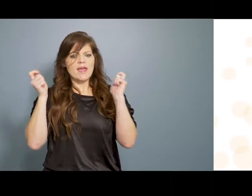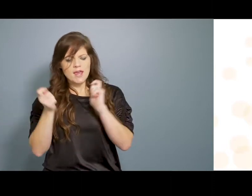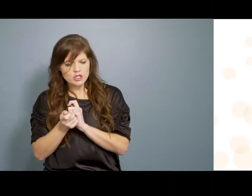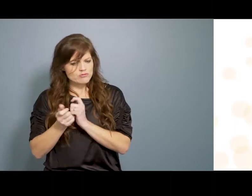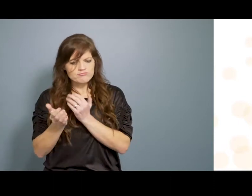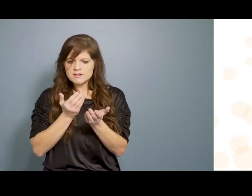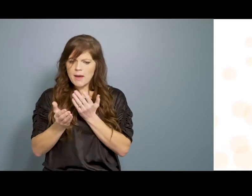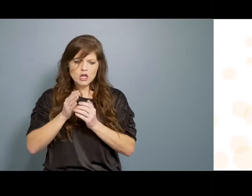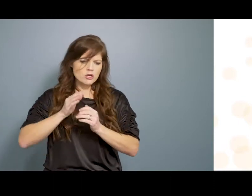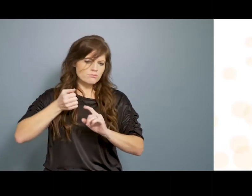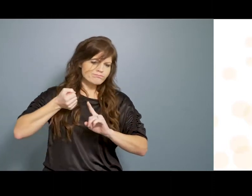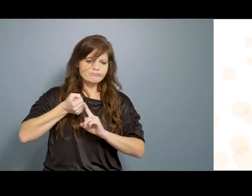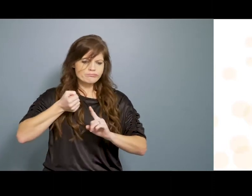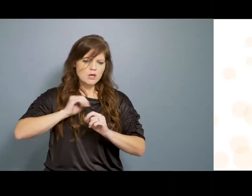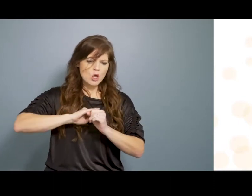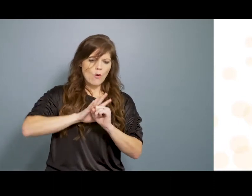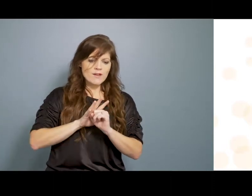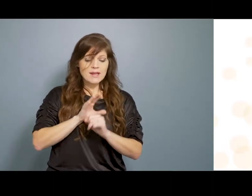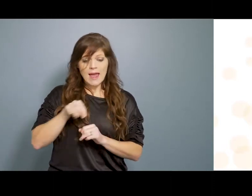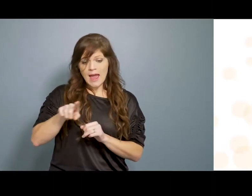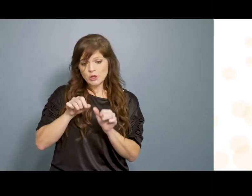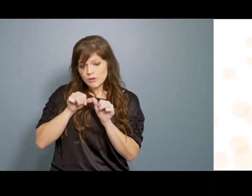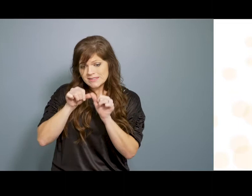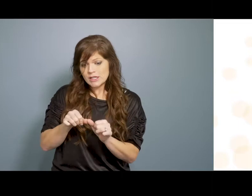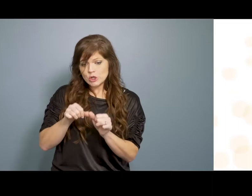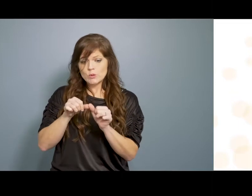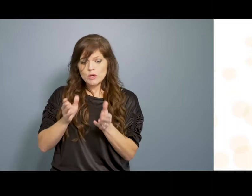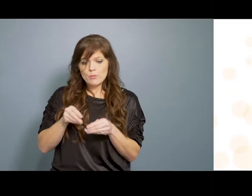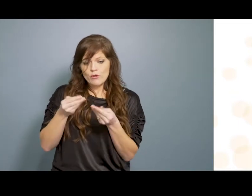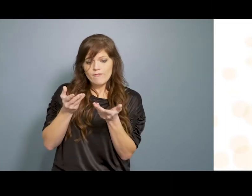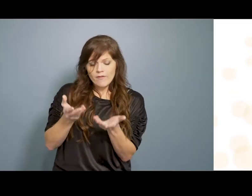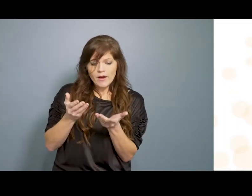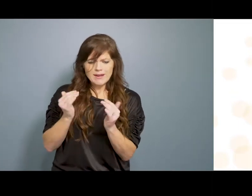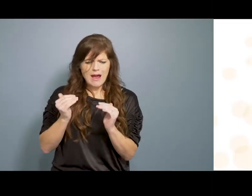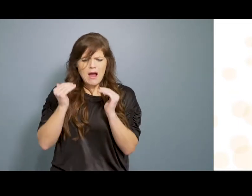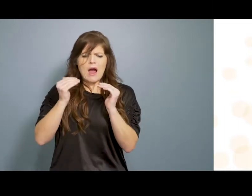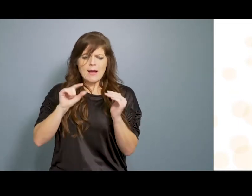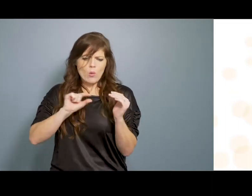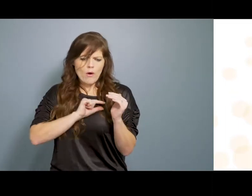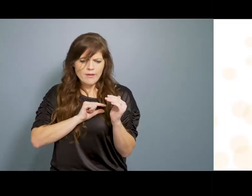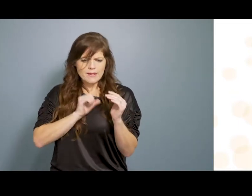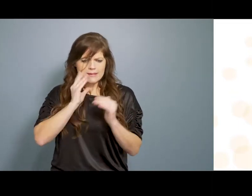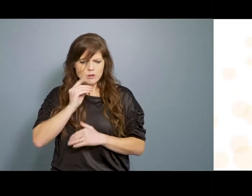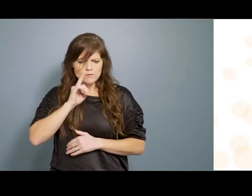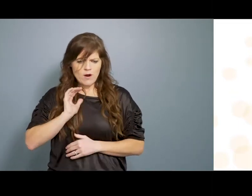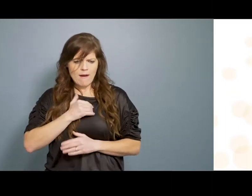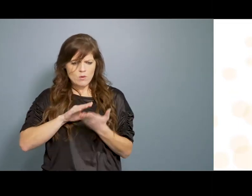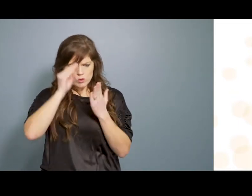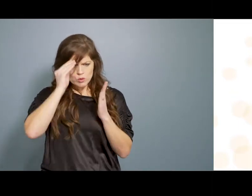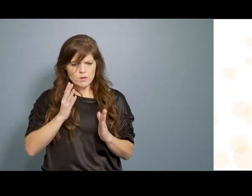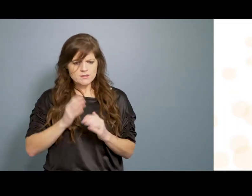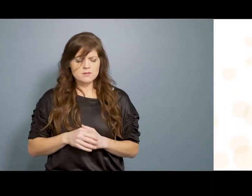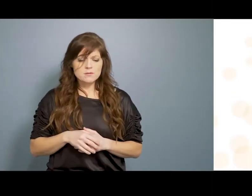and professional lives to continue to provide high-quality educational experiences for our students. You did